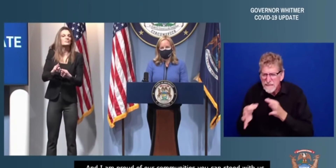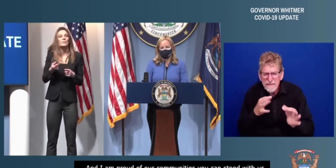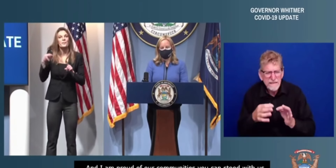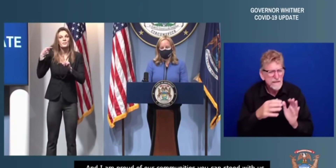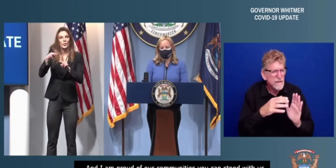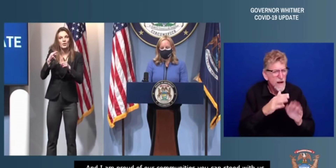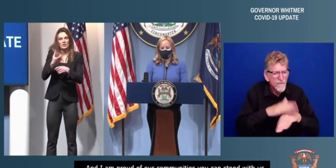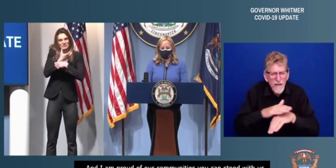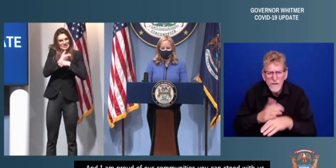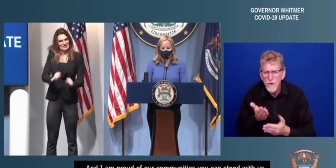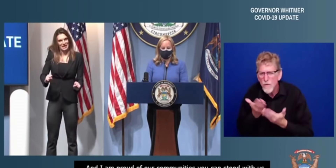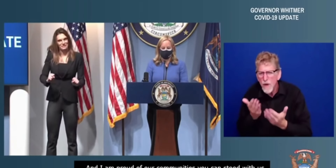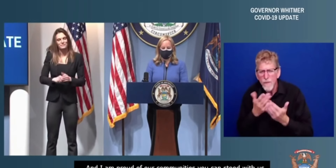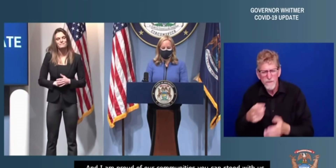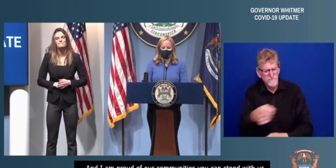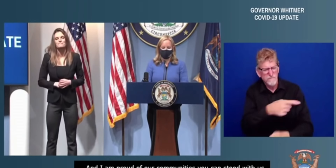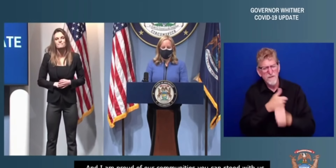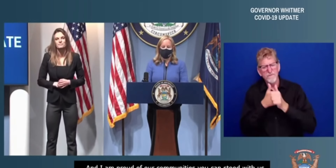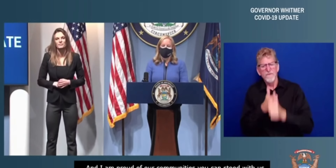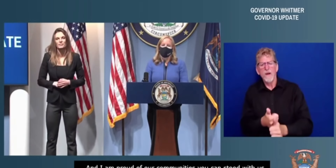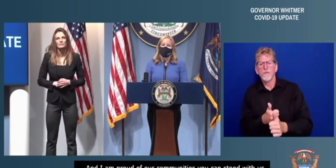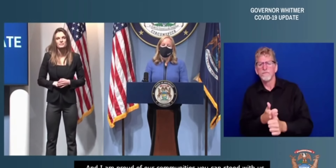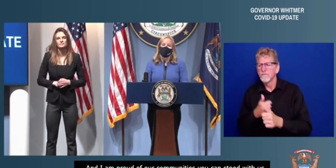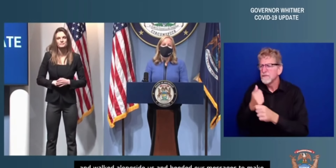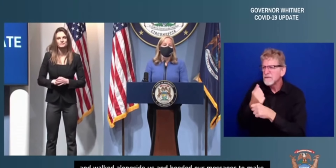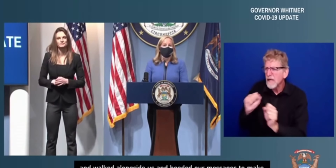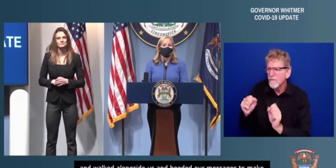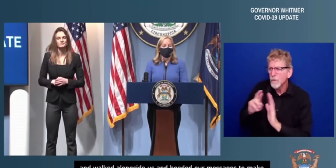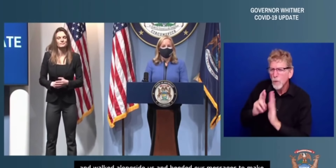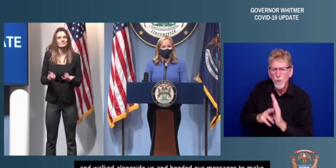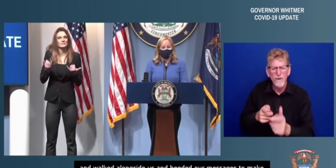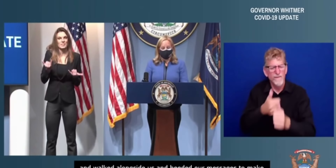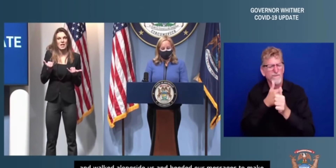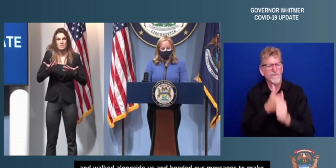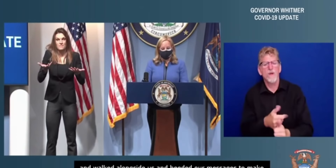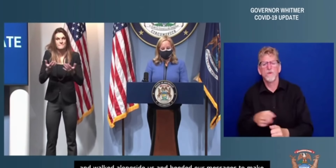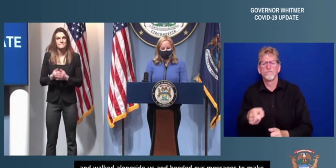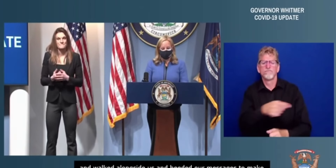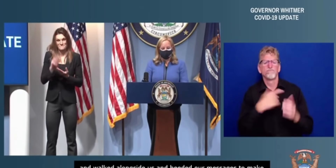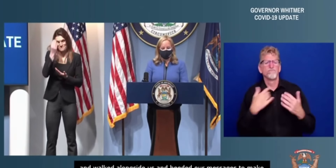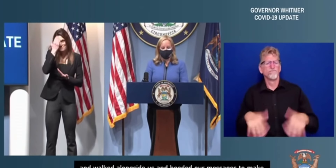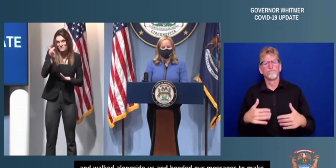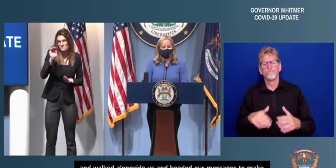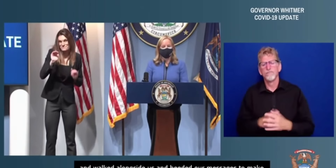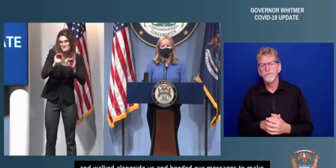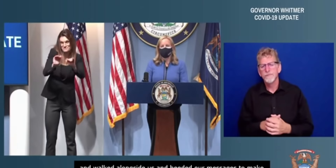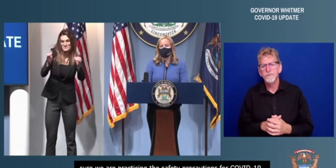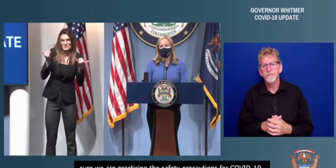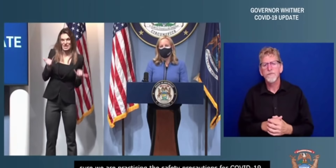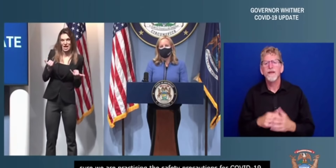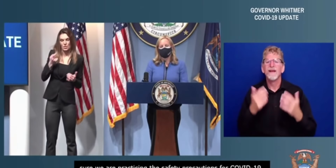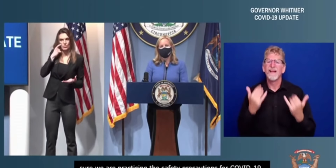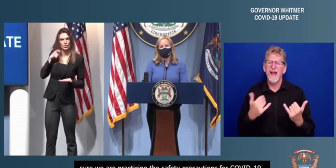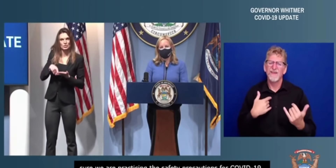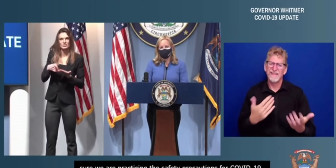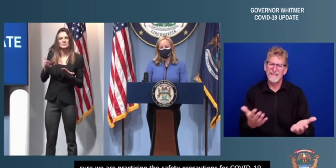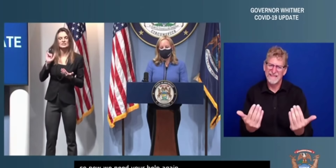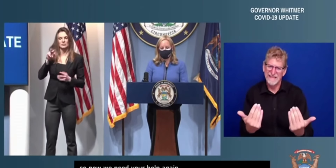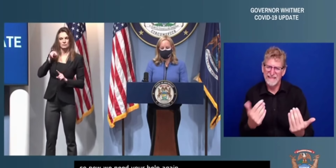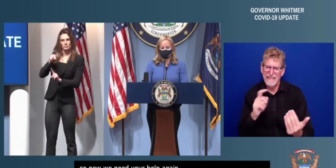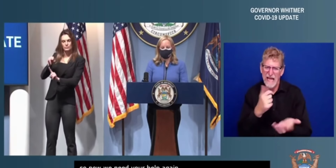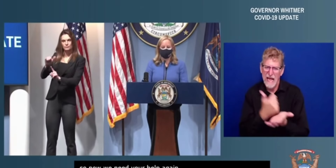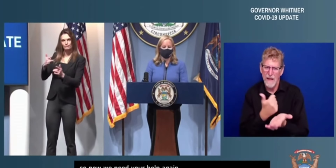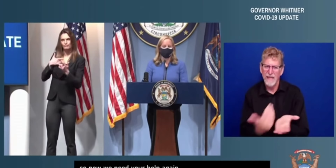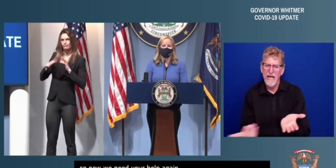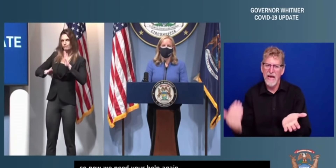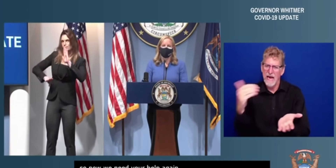safety precautions for COVID-19. And so now we need your help again. At present, we're seeing a